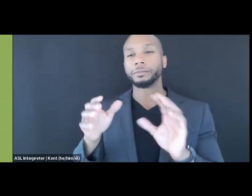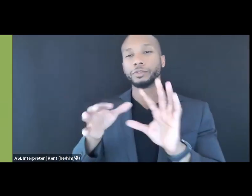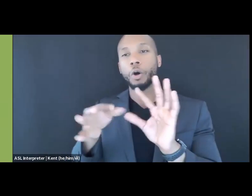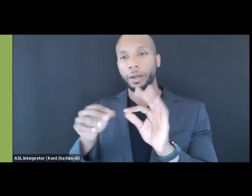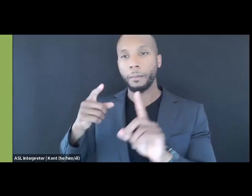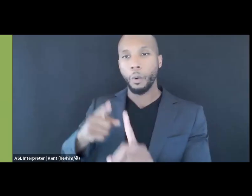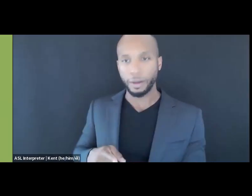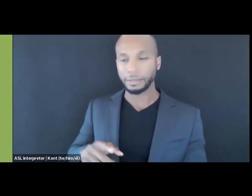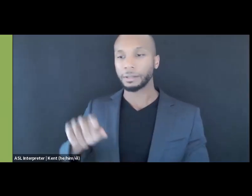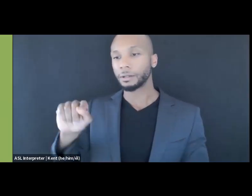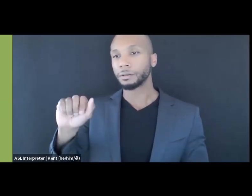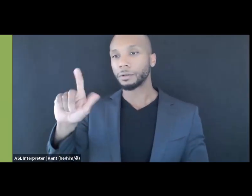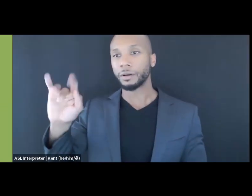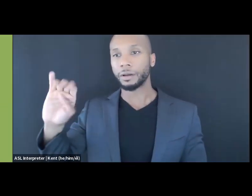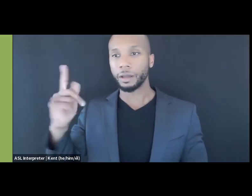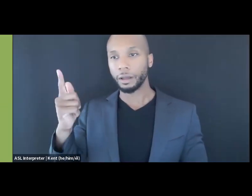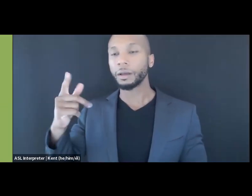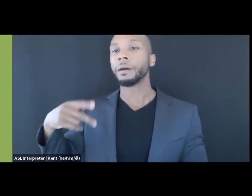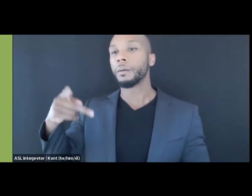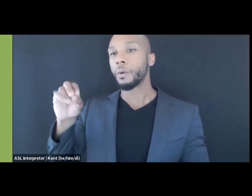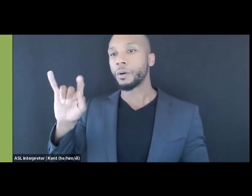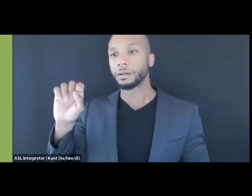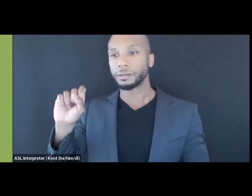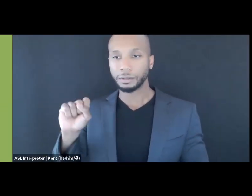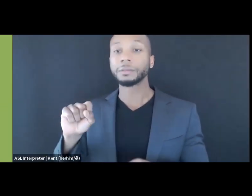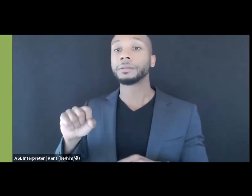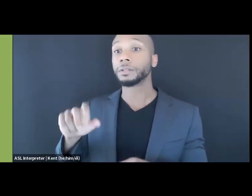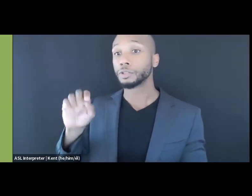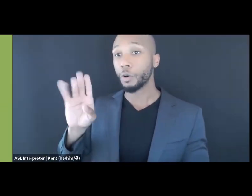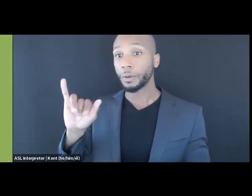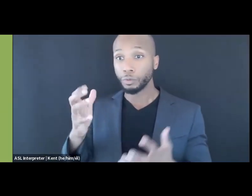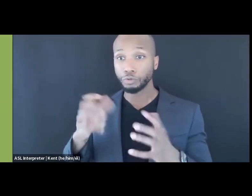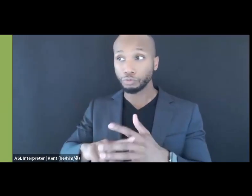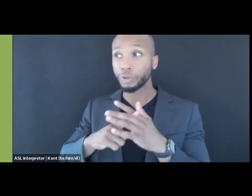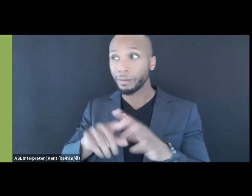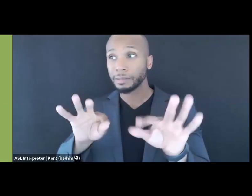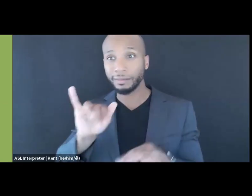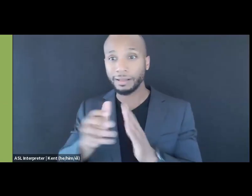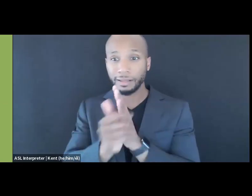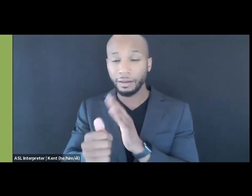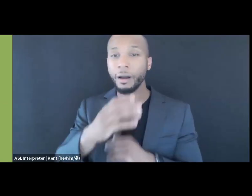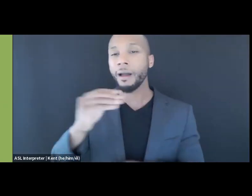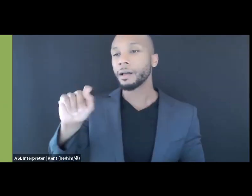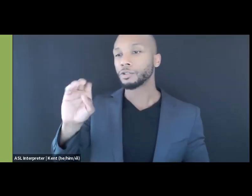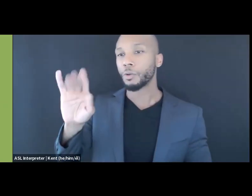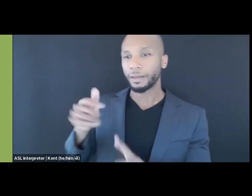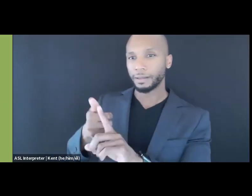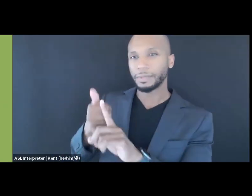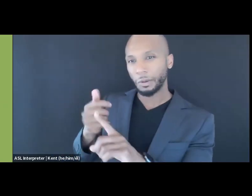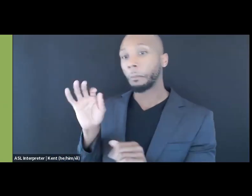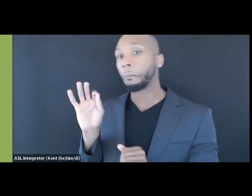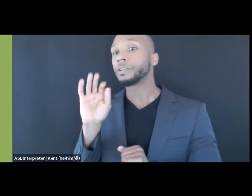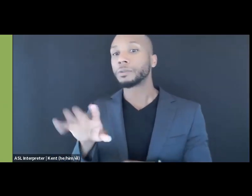Toby, did you want to get us started on explaining that skill? And Toby sort of hinted at